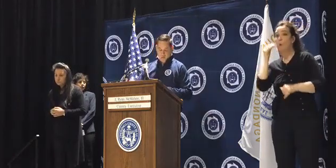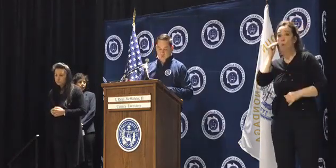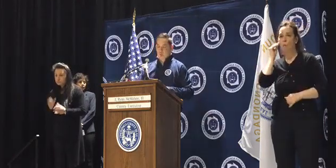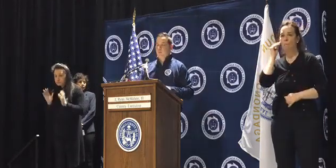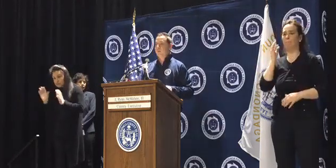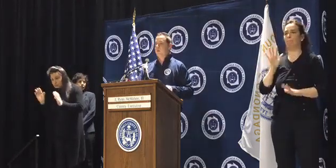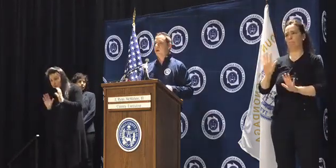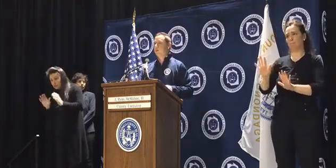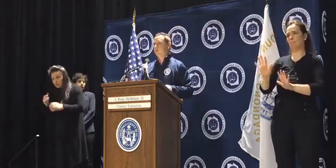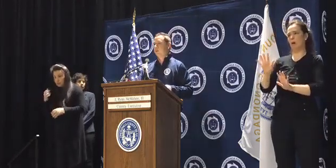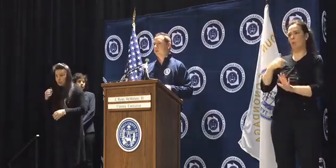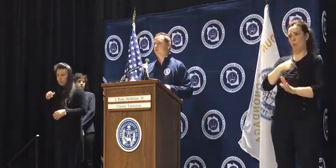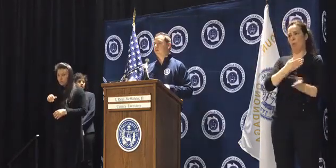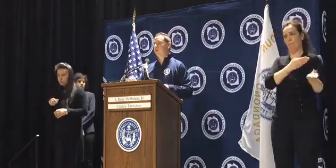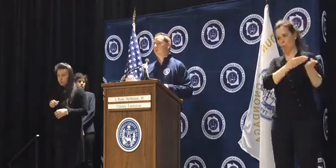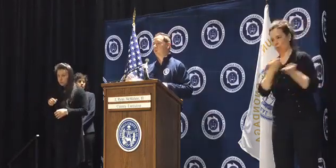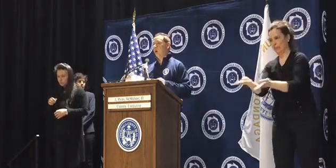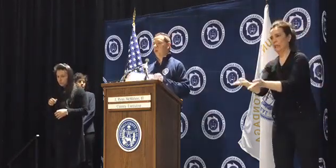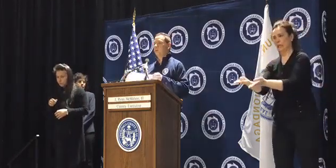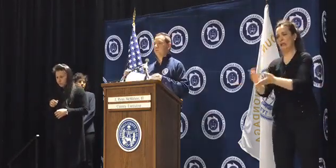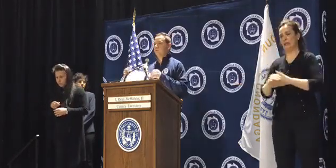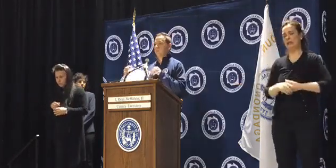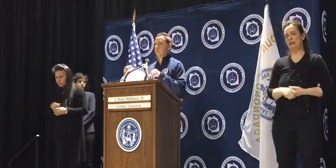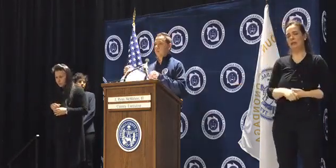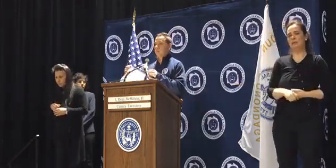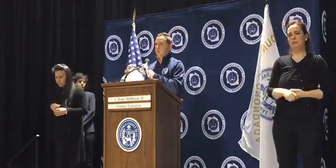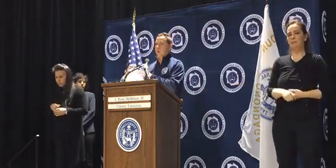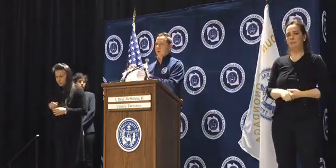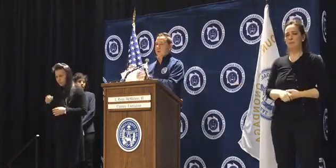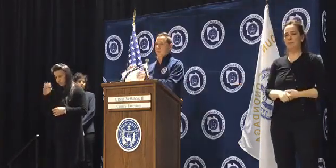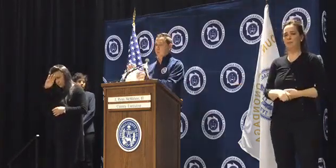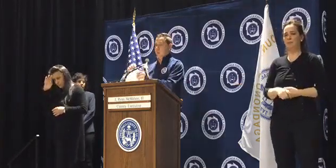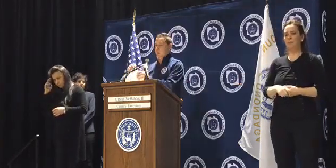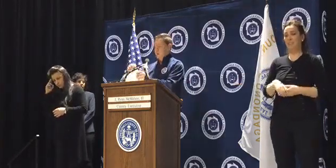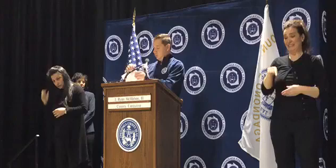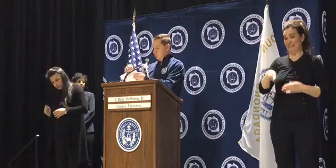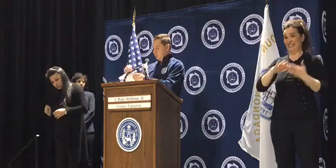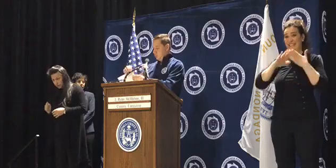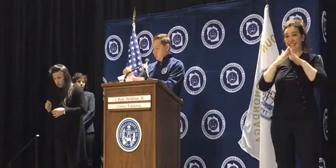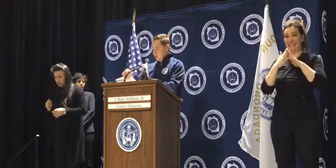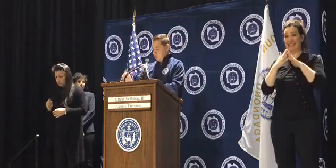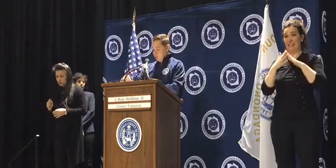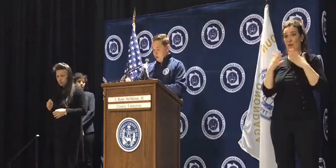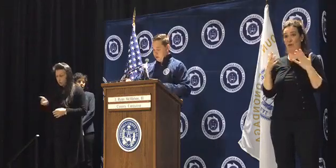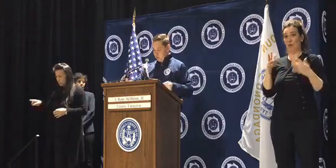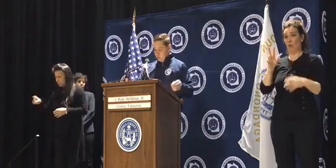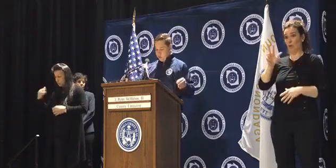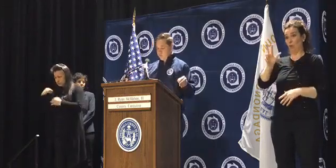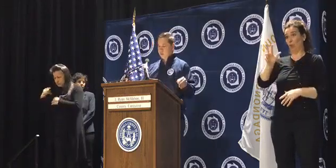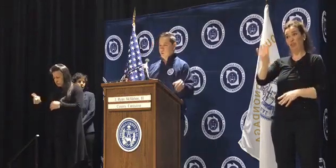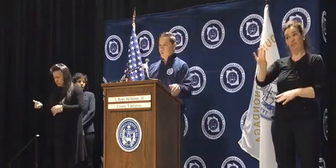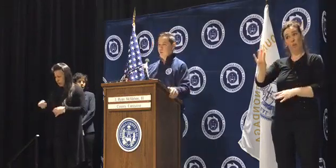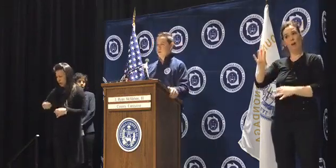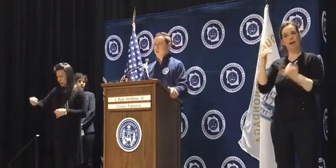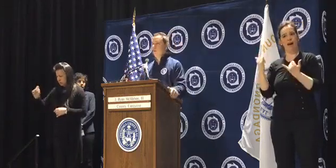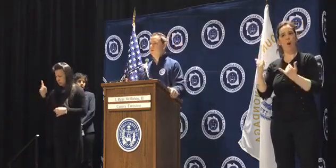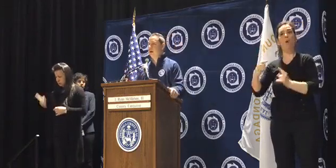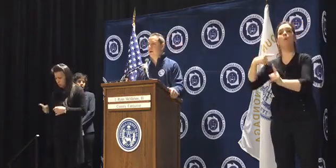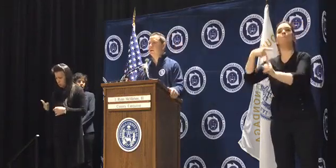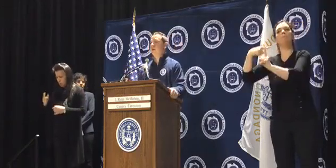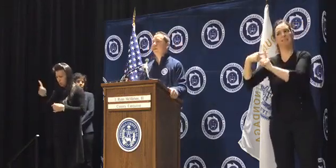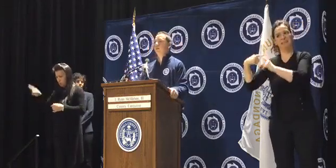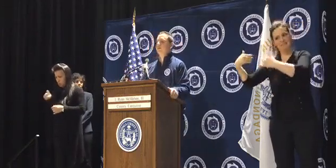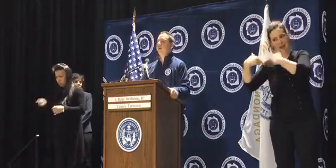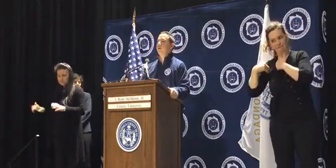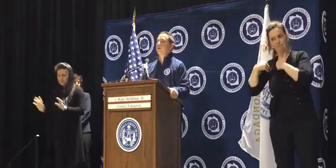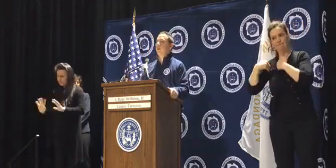have 34 people in our community. They've done nothing wrong. At some point, you're going to hear about this, or the rumor mill is going to be